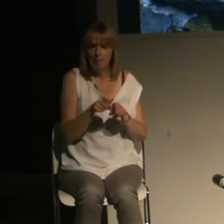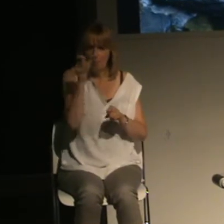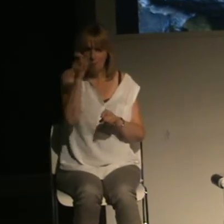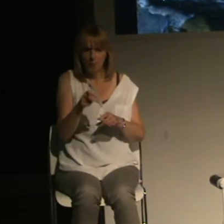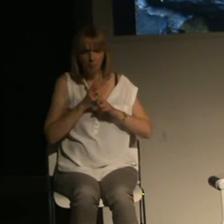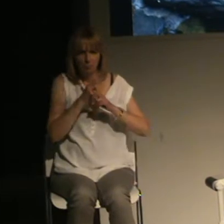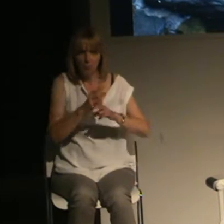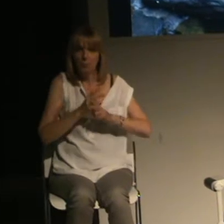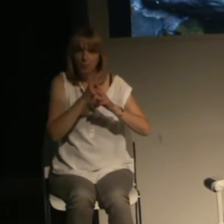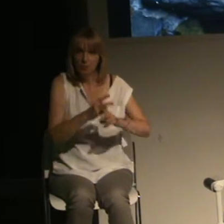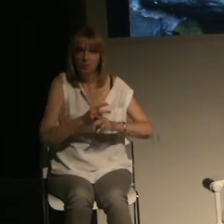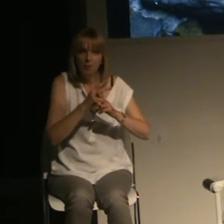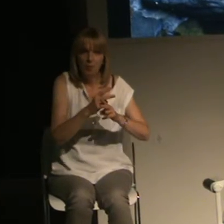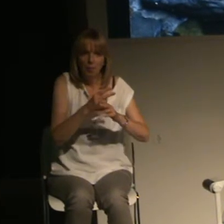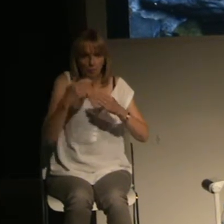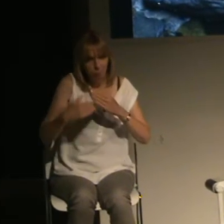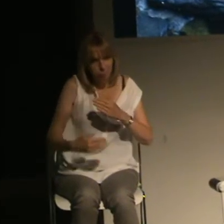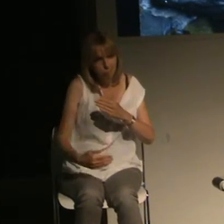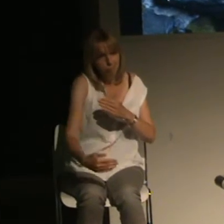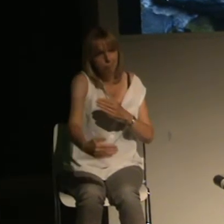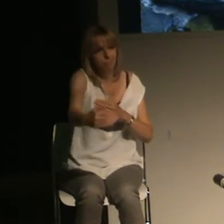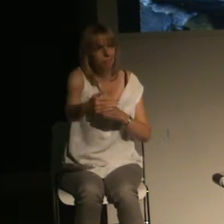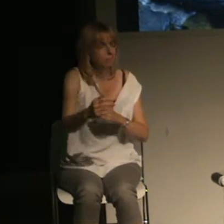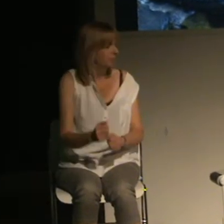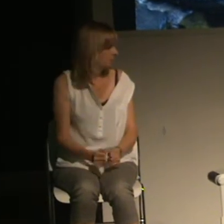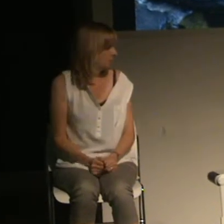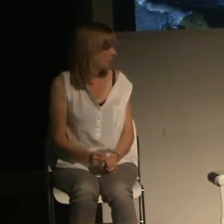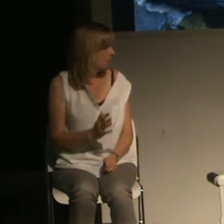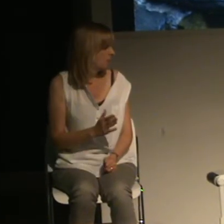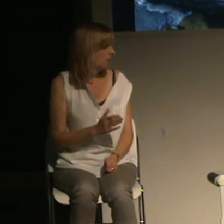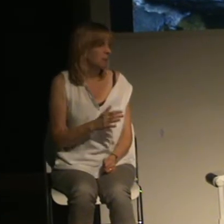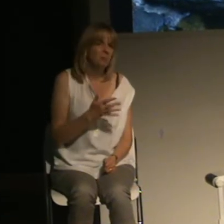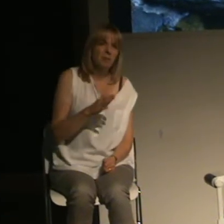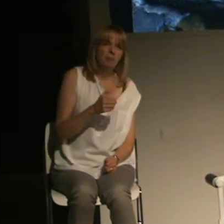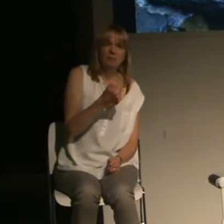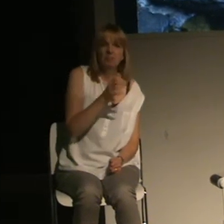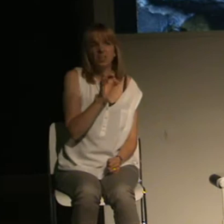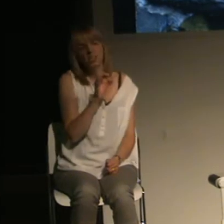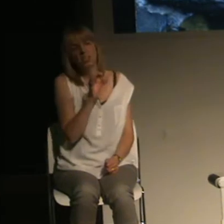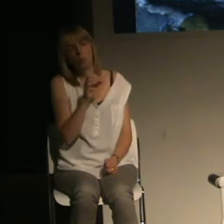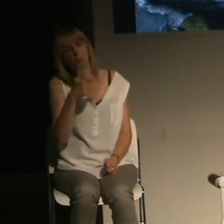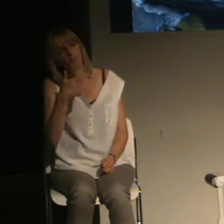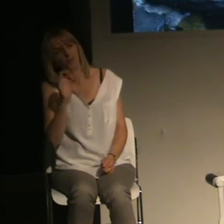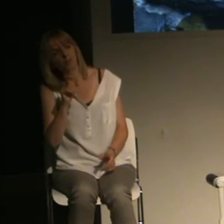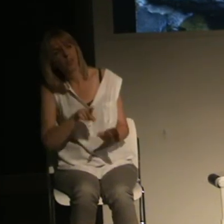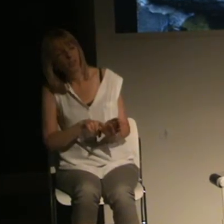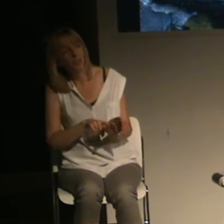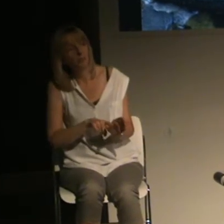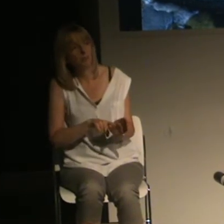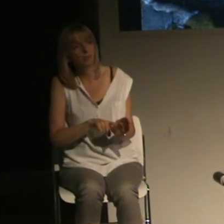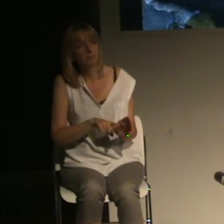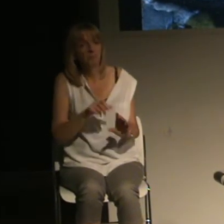to be sure. However, 60 or 70 years is quite a good age for a